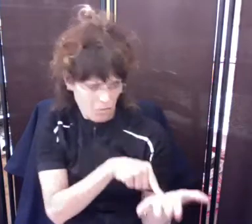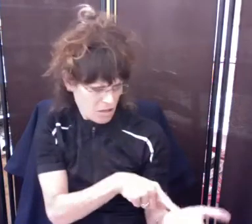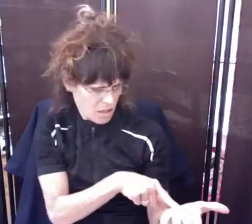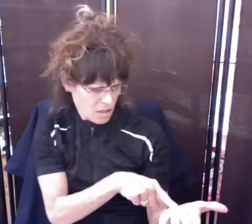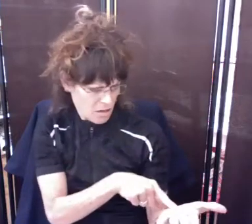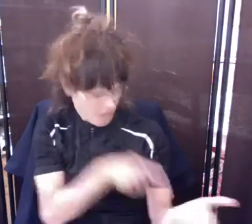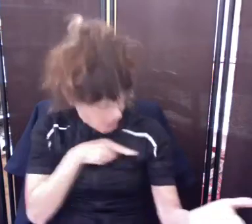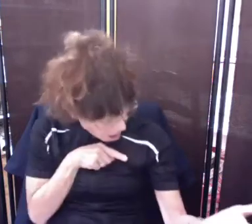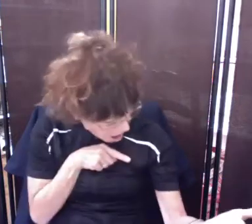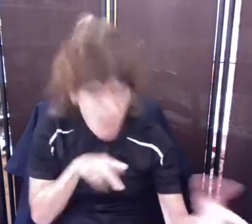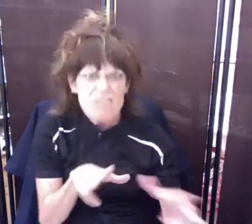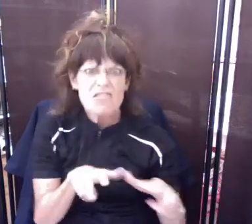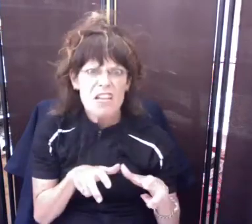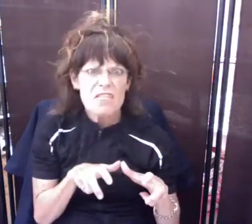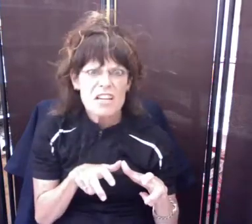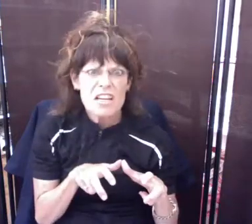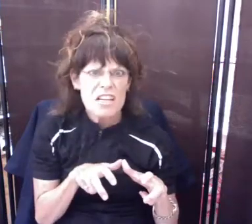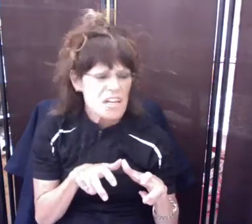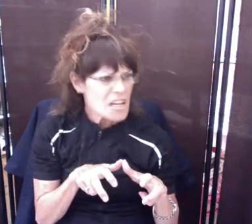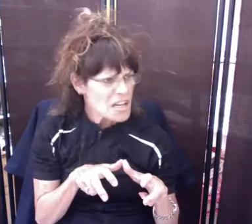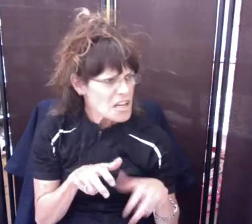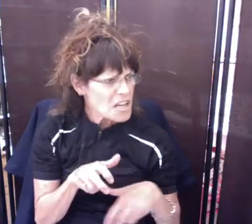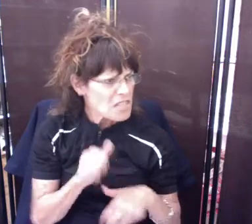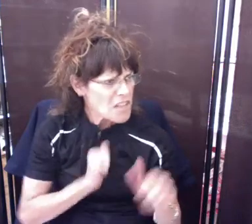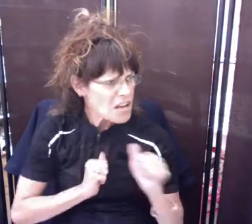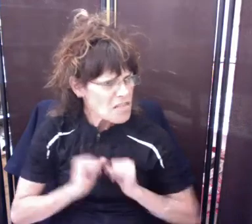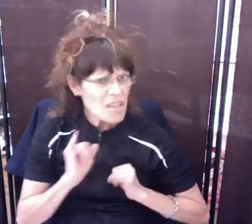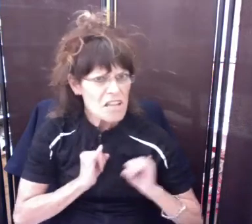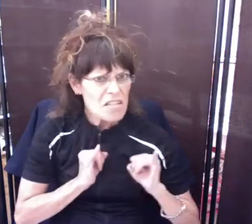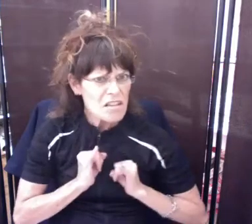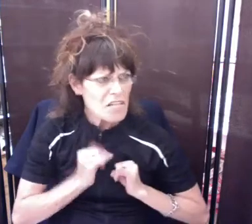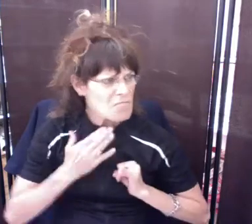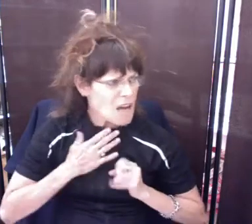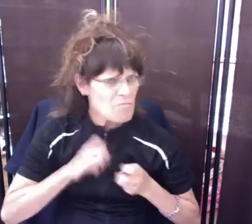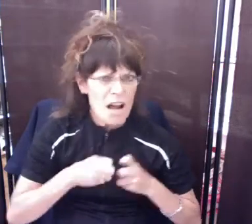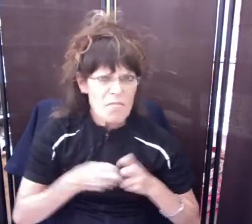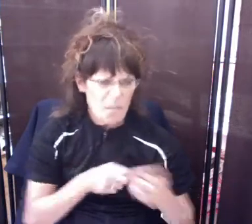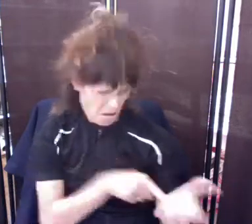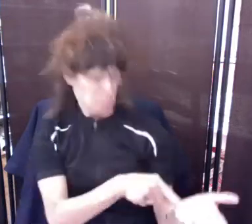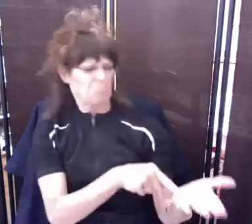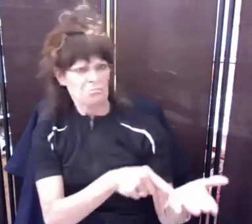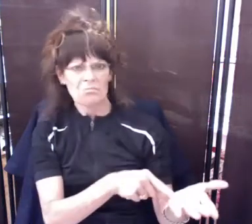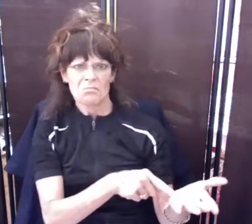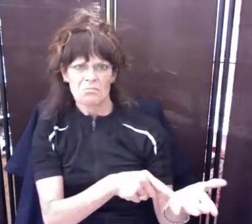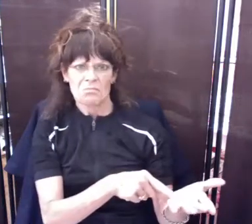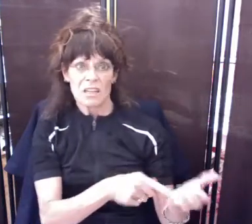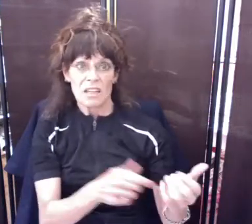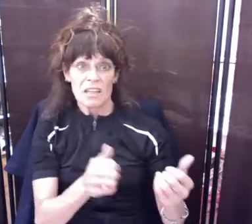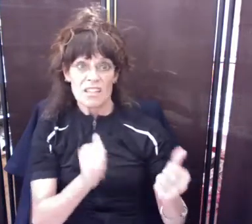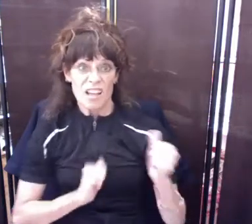selfishness, self-centeredness, that we think is the root of our troubles. Self had defeated us. There's a lot of lines